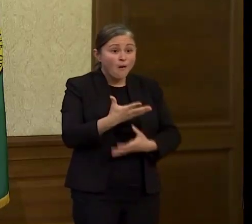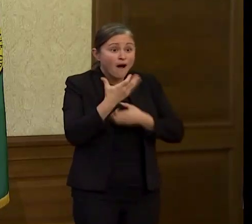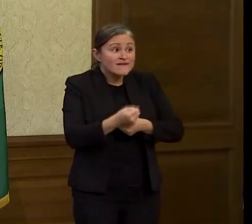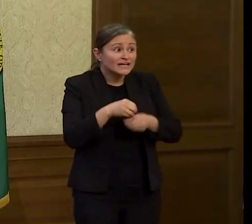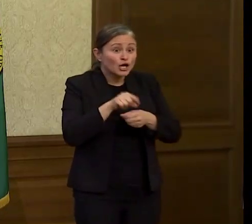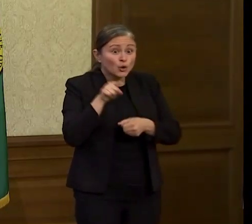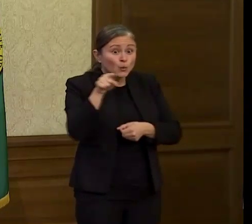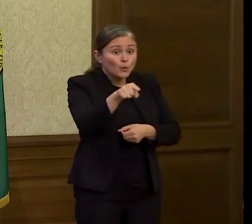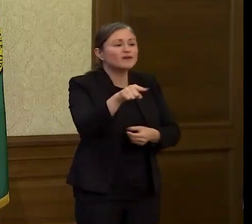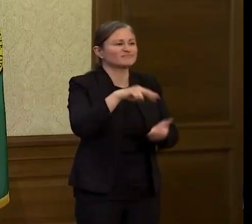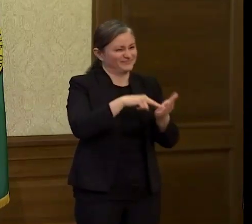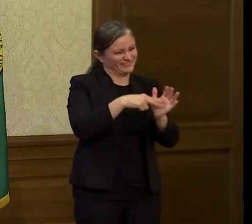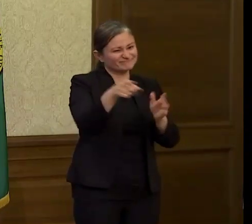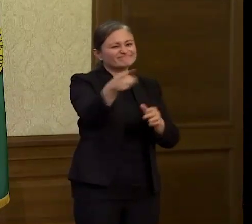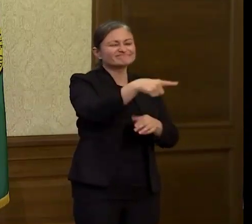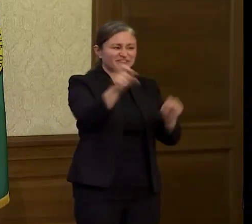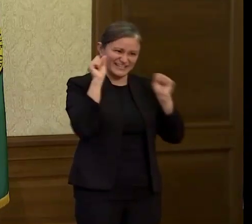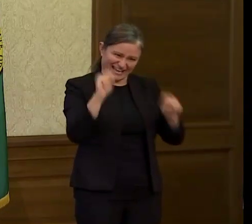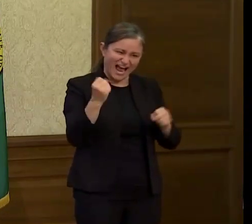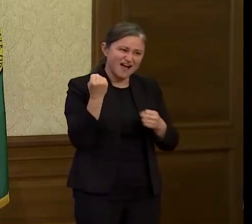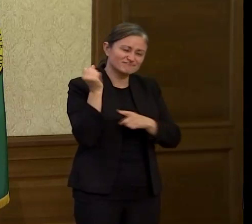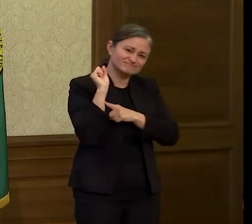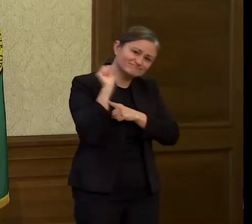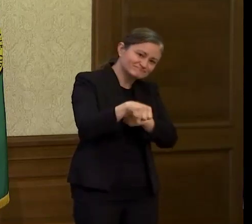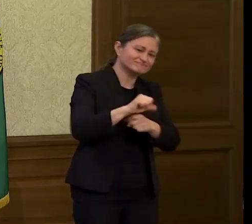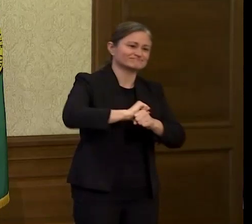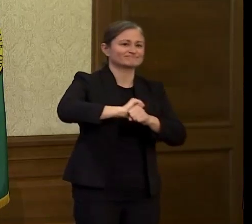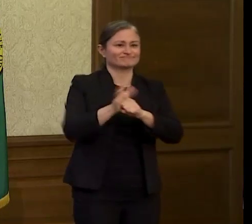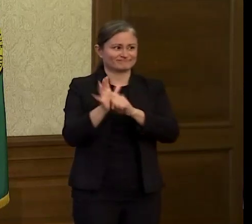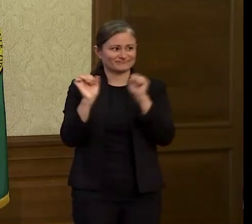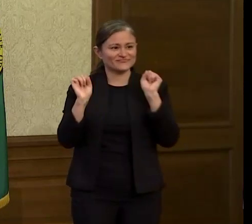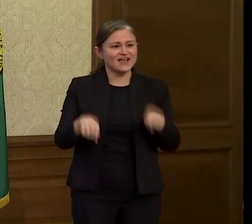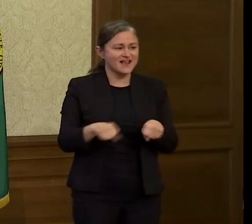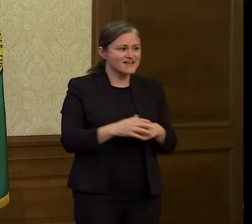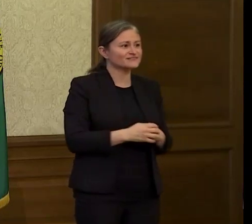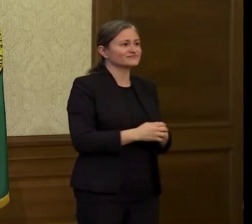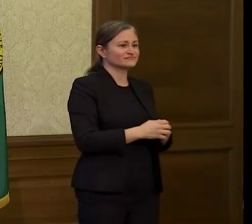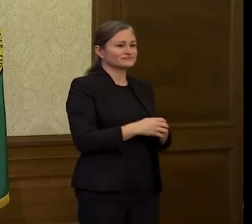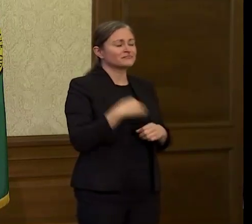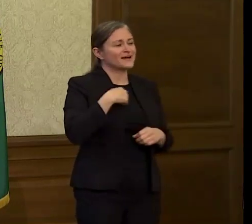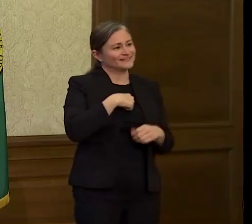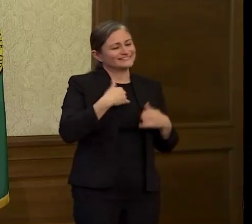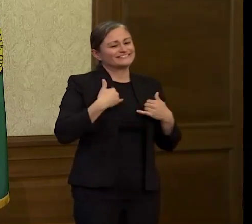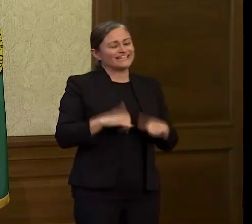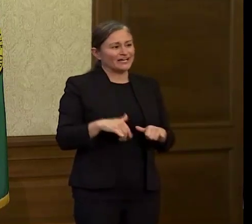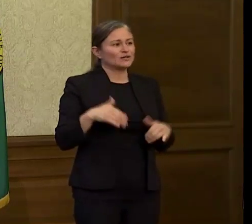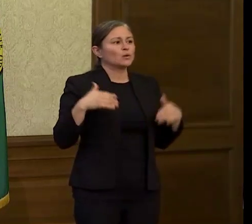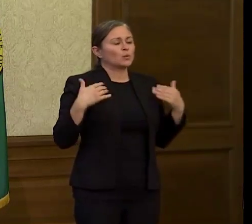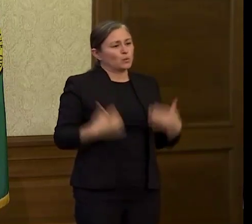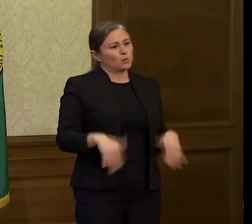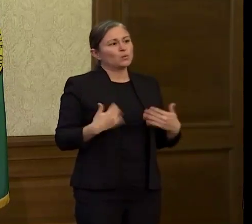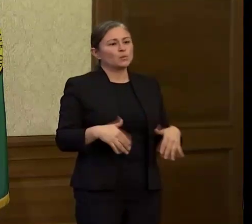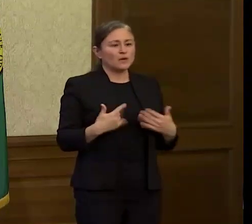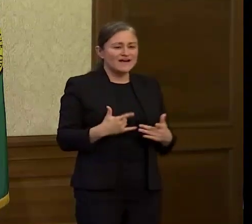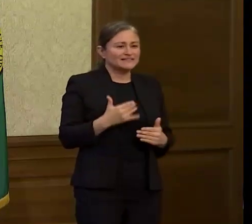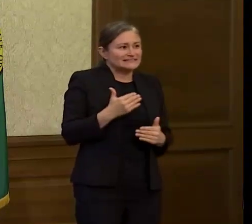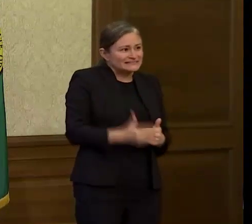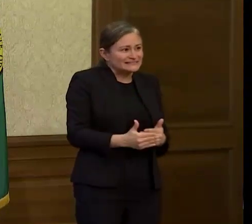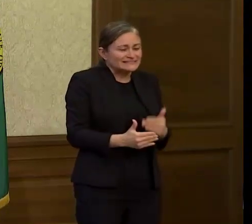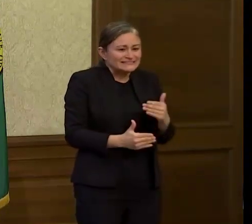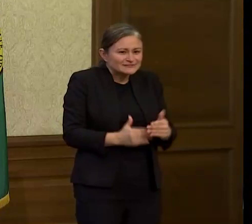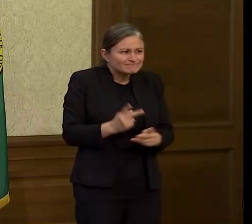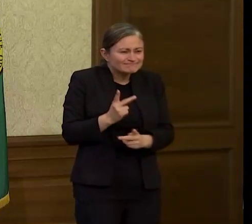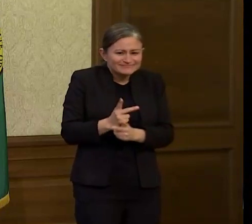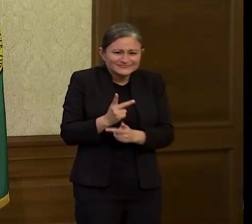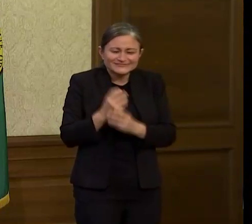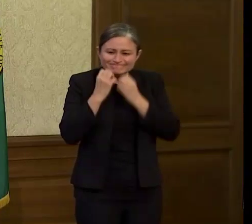battle. But we have an obligation to ourselves and to our loved ones to recognize that this is a